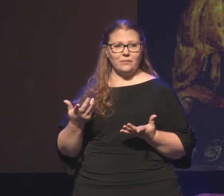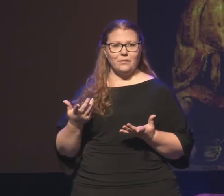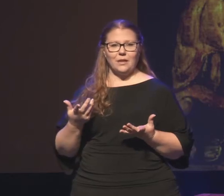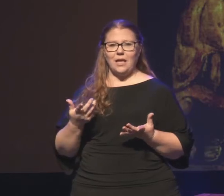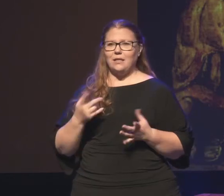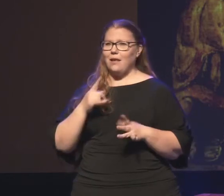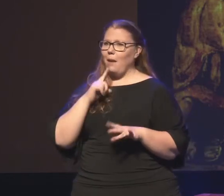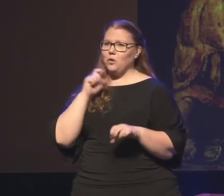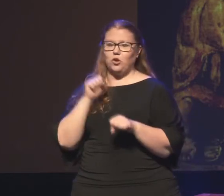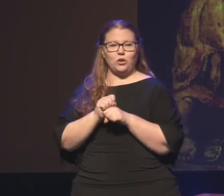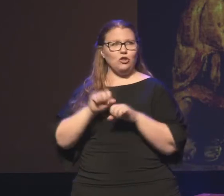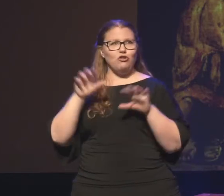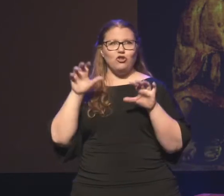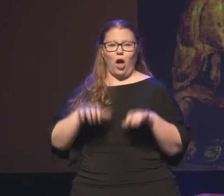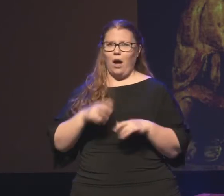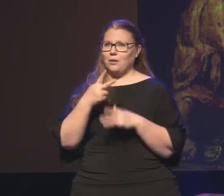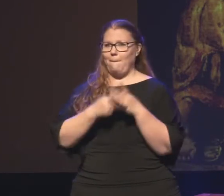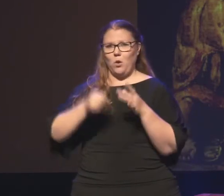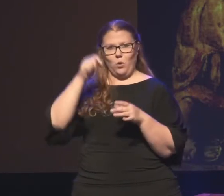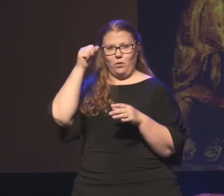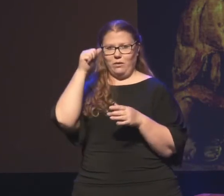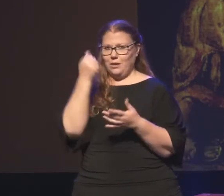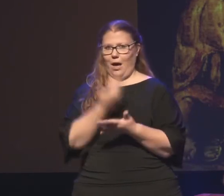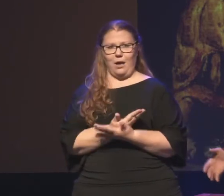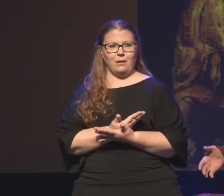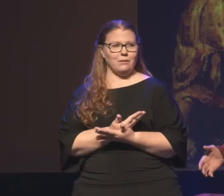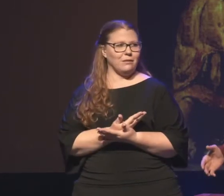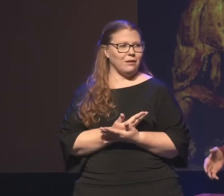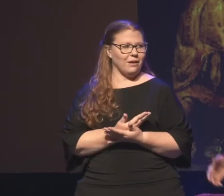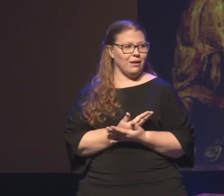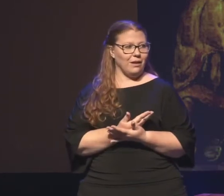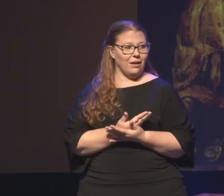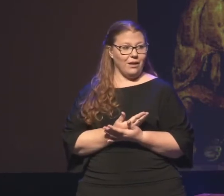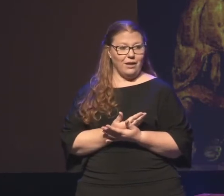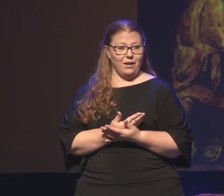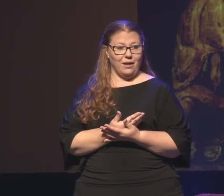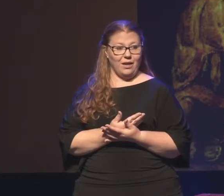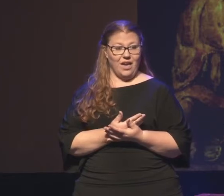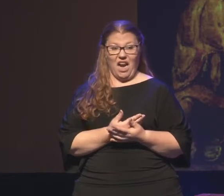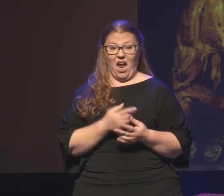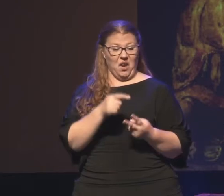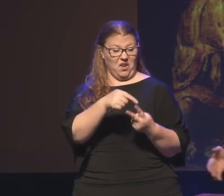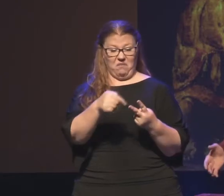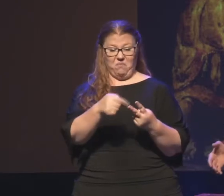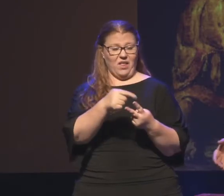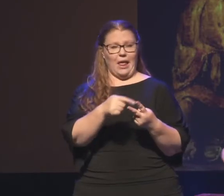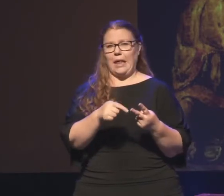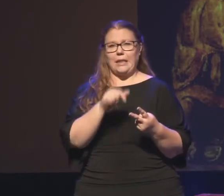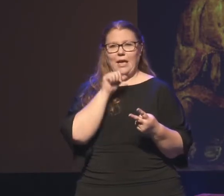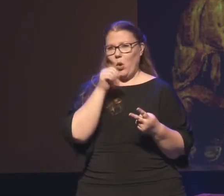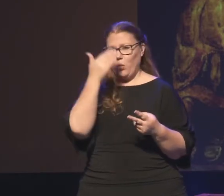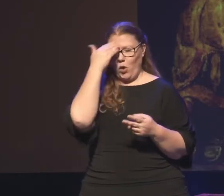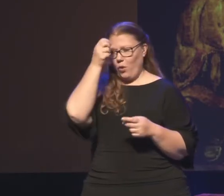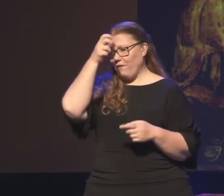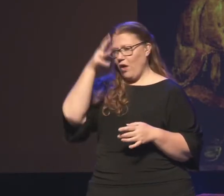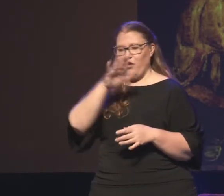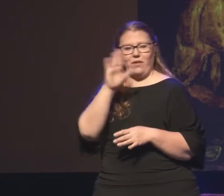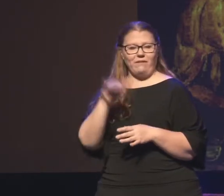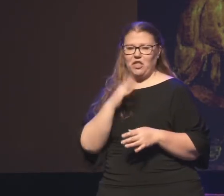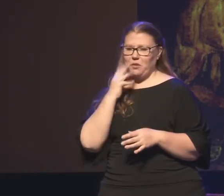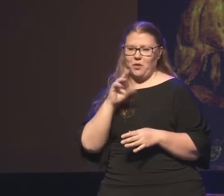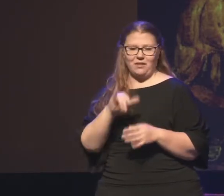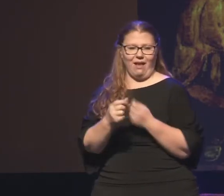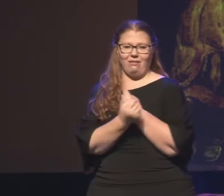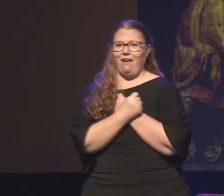absolutely shocks both sons. Neither of them has the father figured out. Neither of them has ever seen this depth of love. Neither